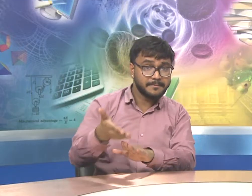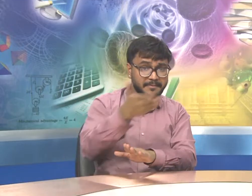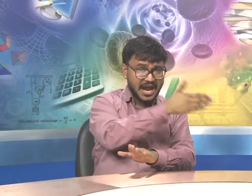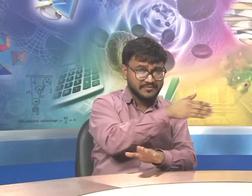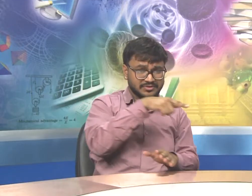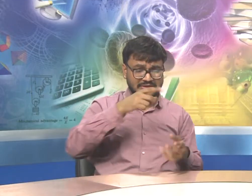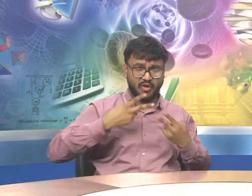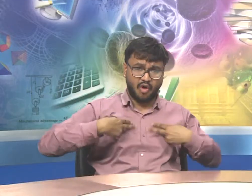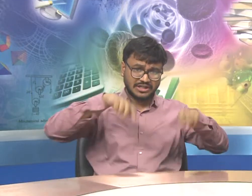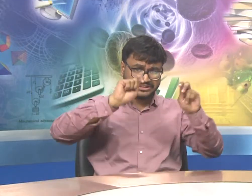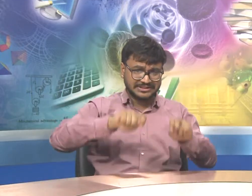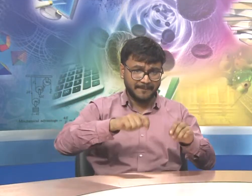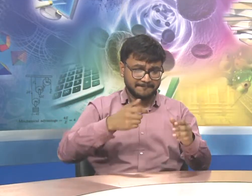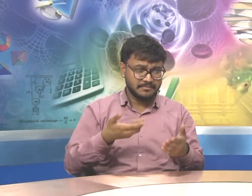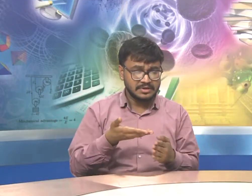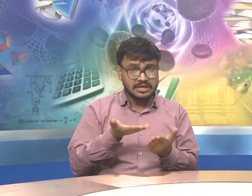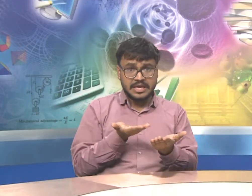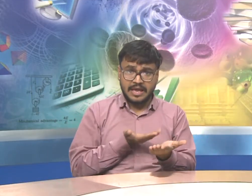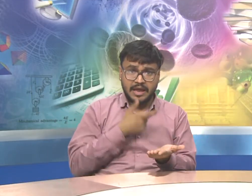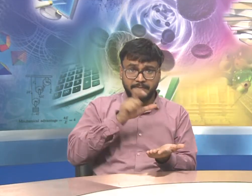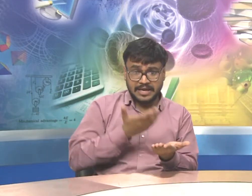its original jurisdiction.